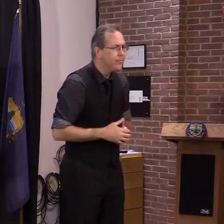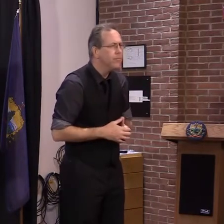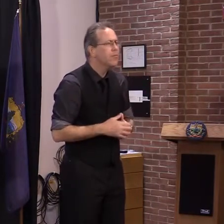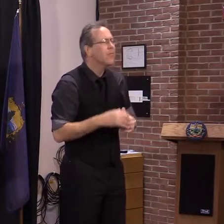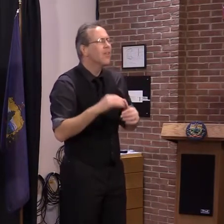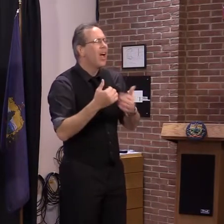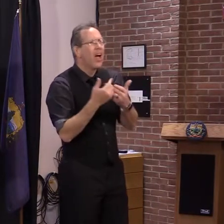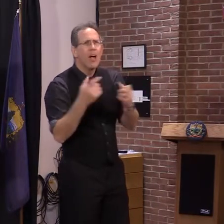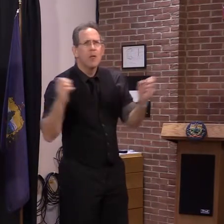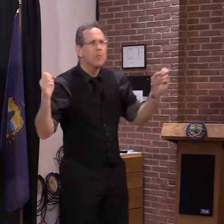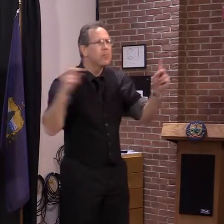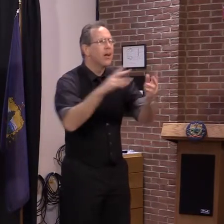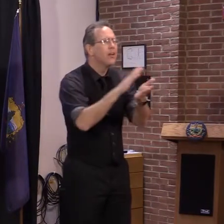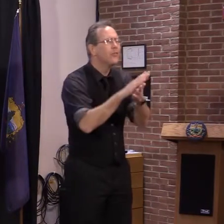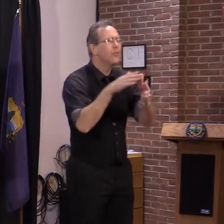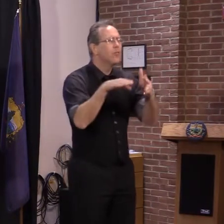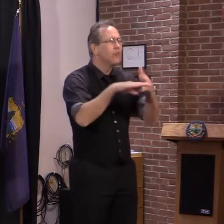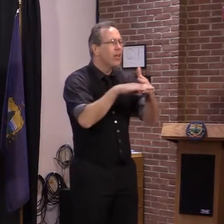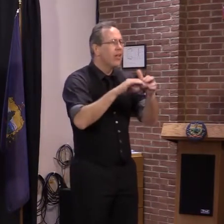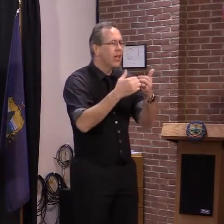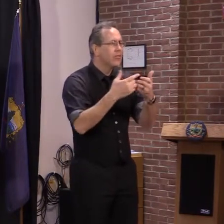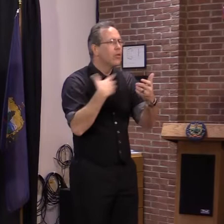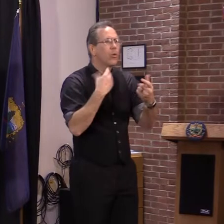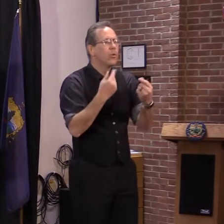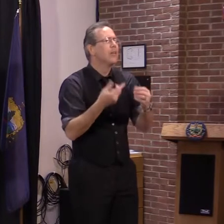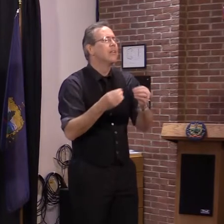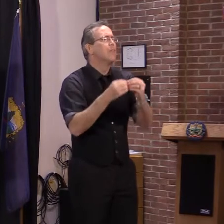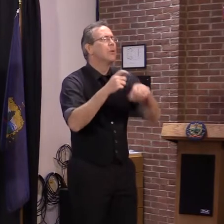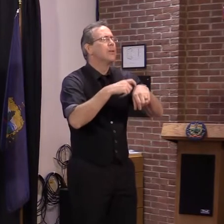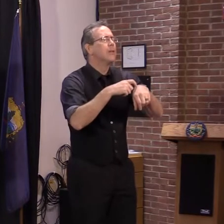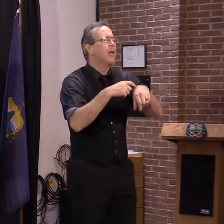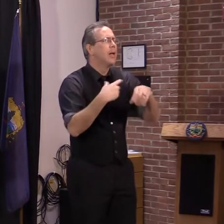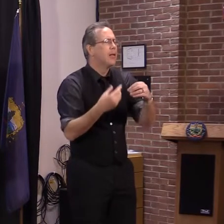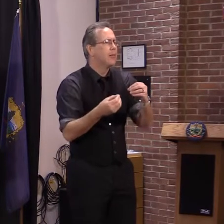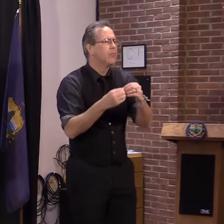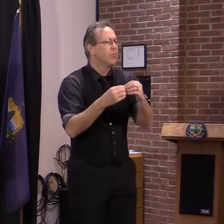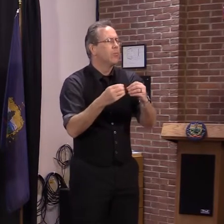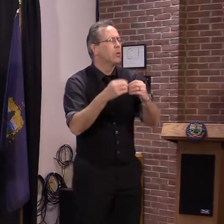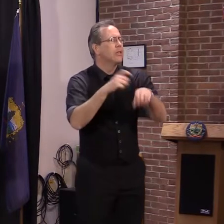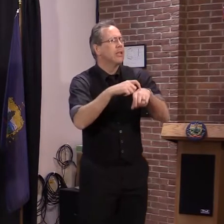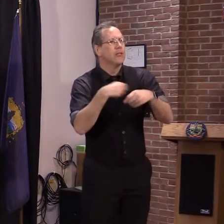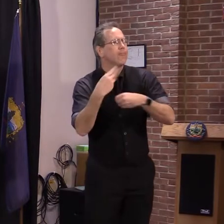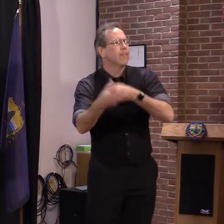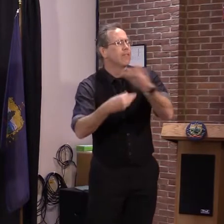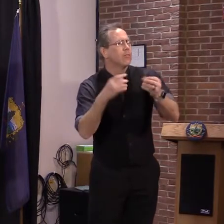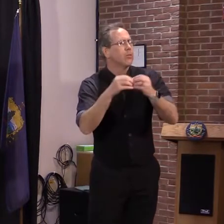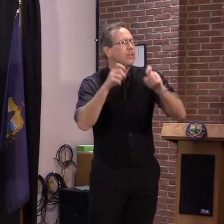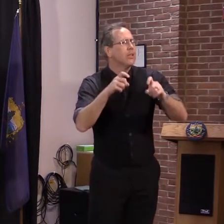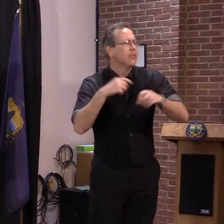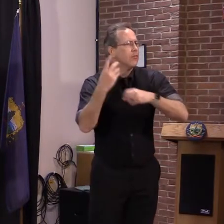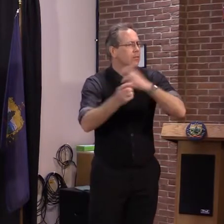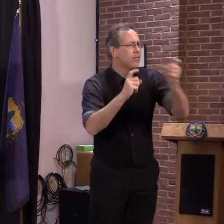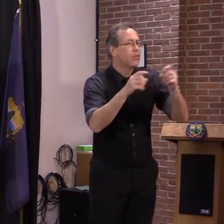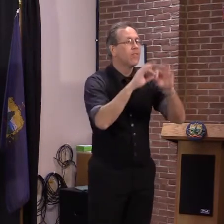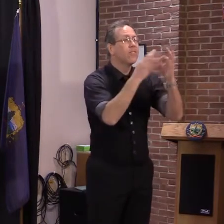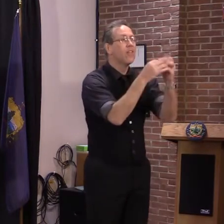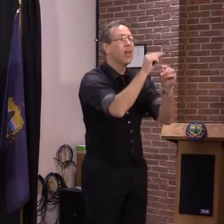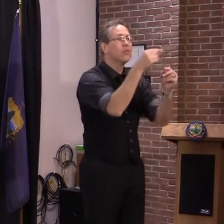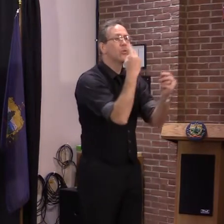we'll be sending extra tests out this week. The deliveries will include 2 tests per student. These are antigen